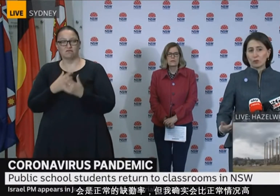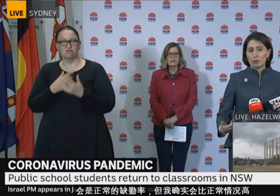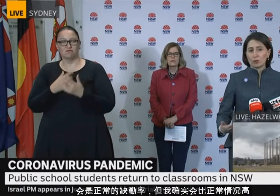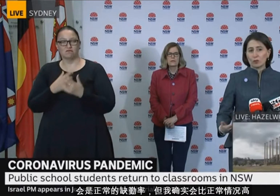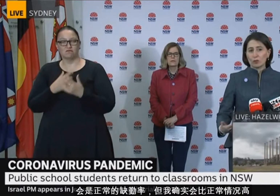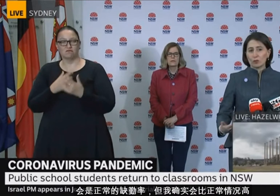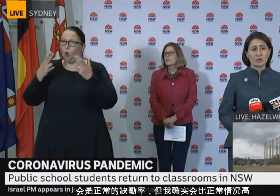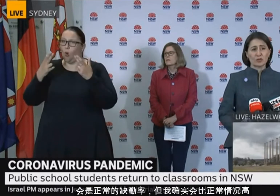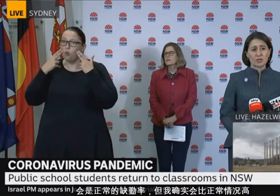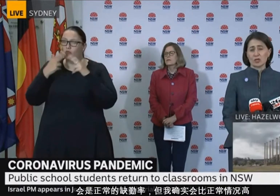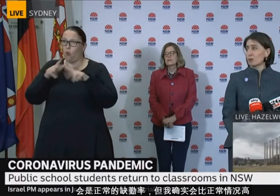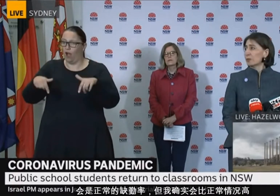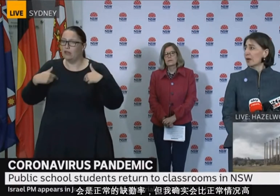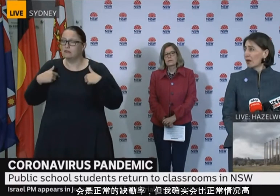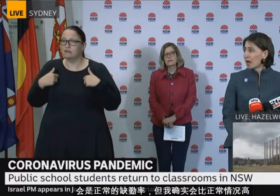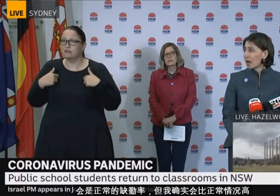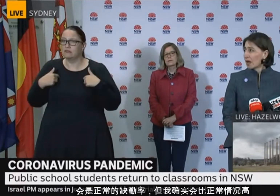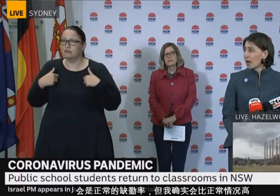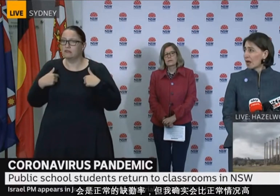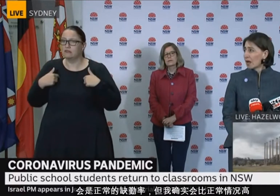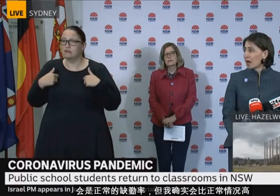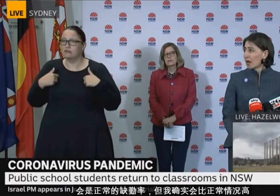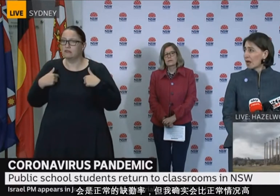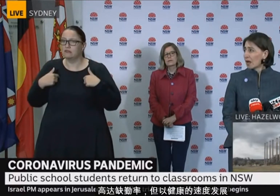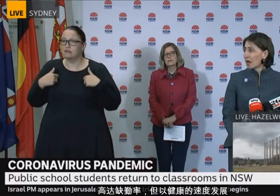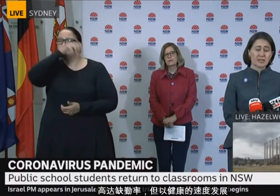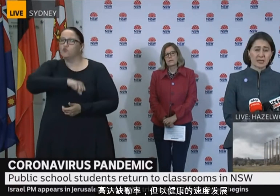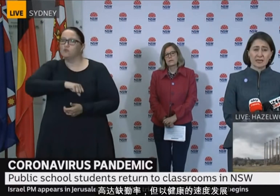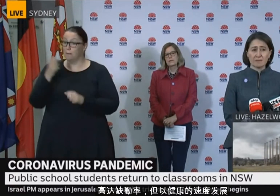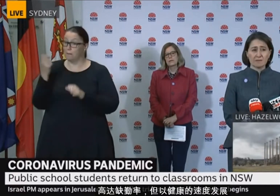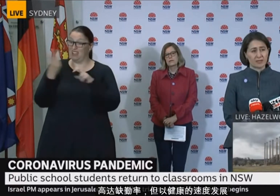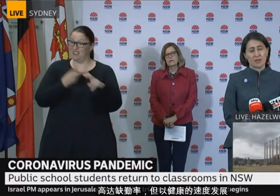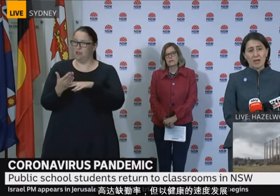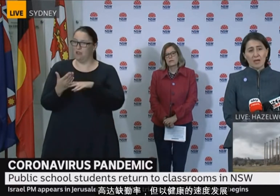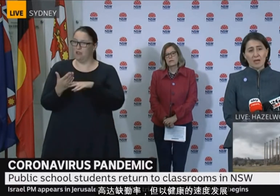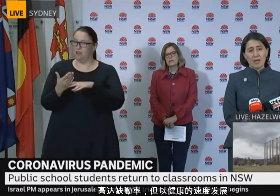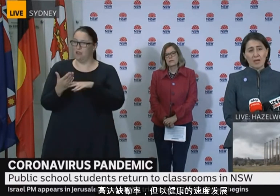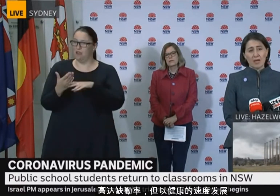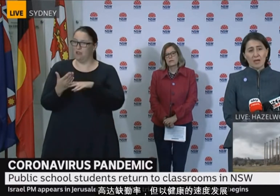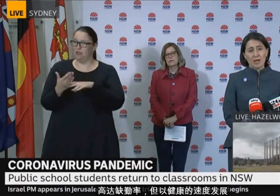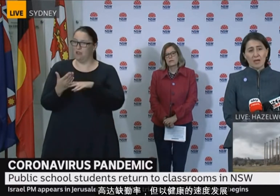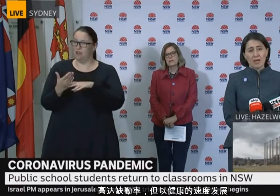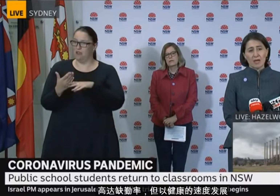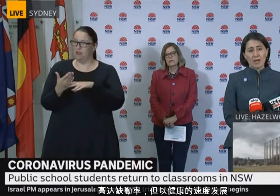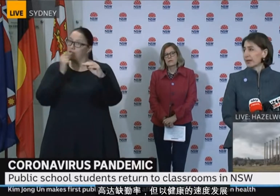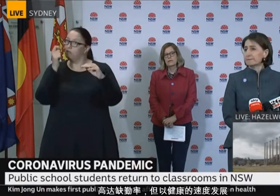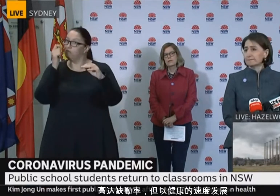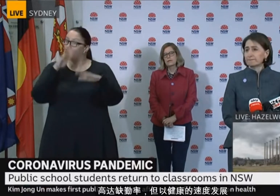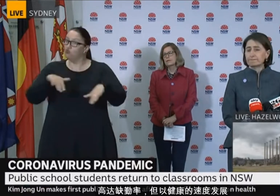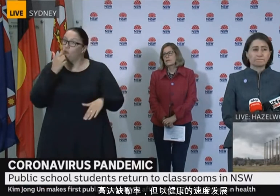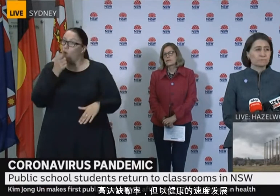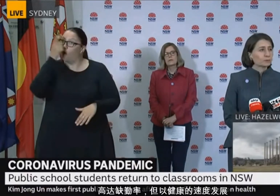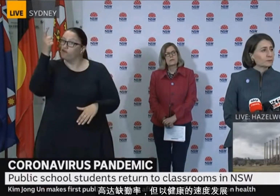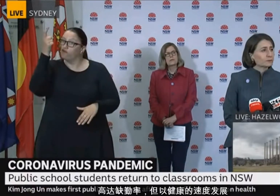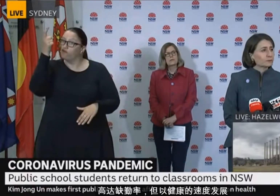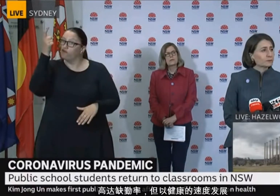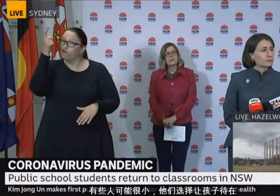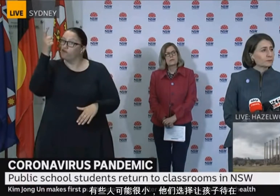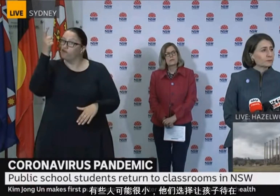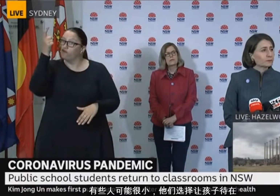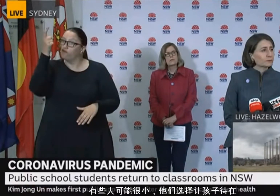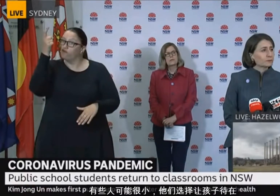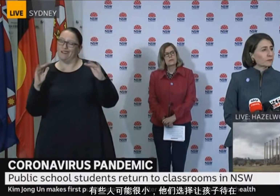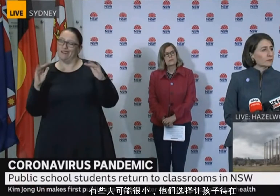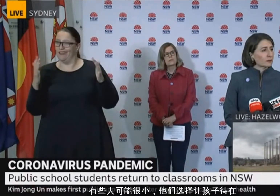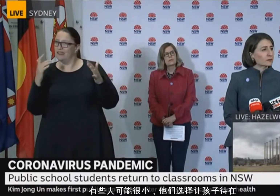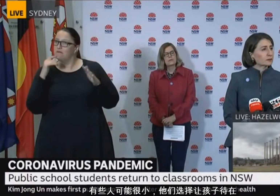far exceed what would be normal rate of absenteeism. I do assume it will be higher than the normal rate of absenteeism, but at a healthy rate.